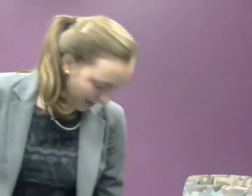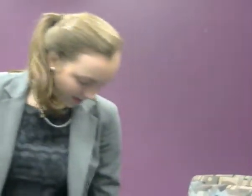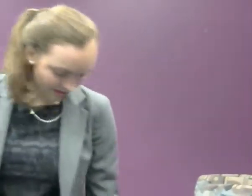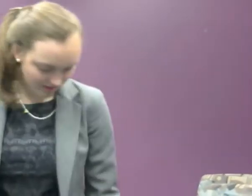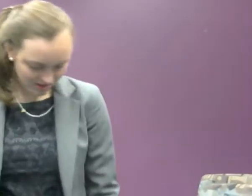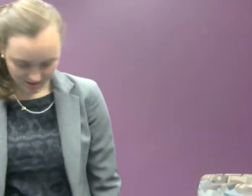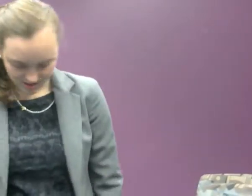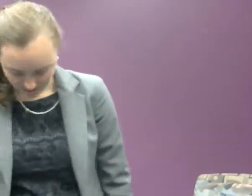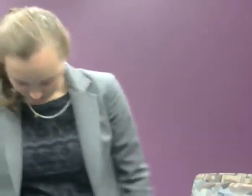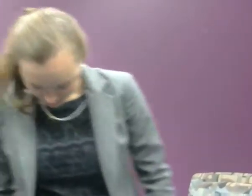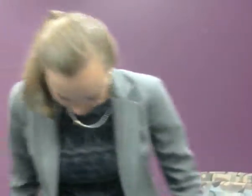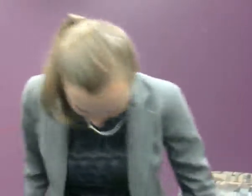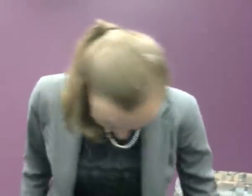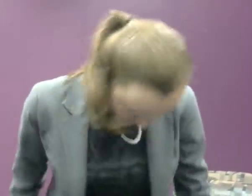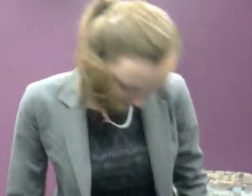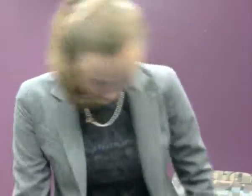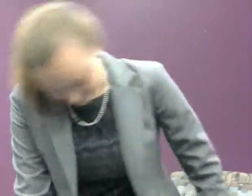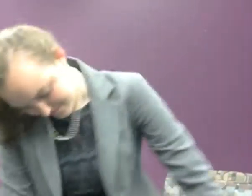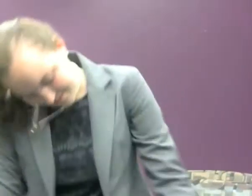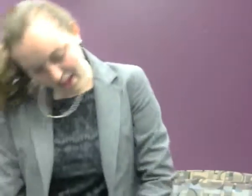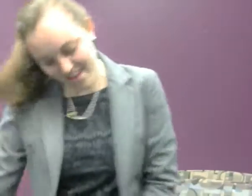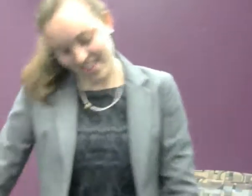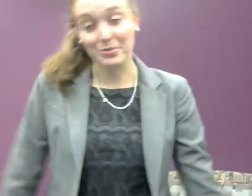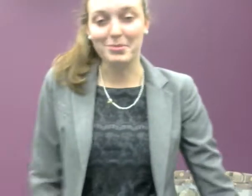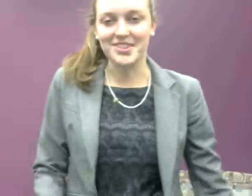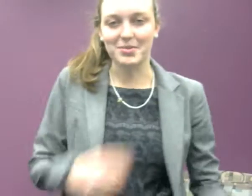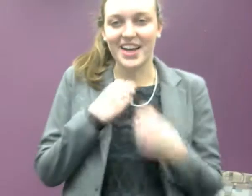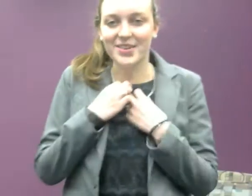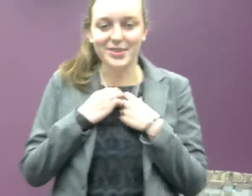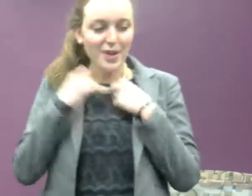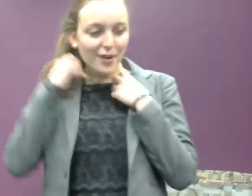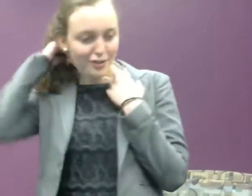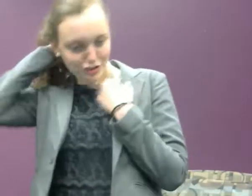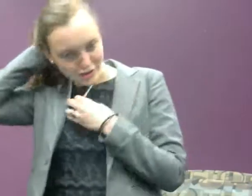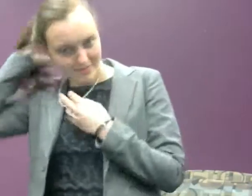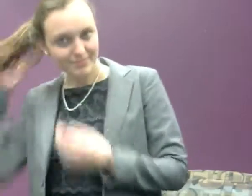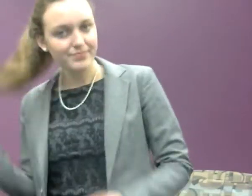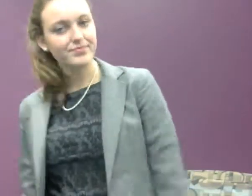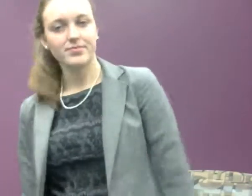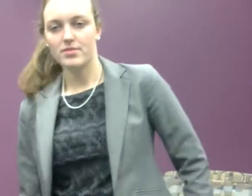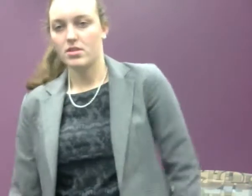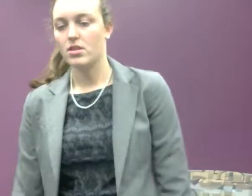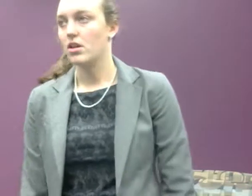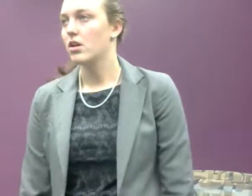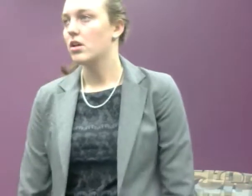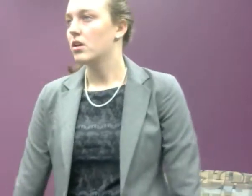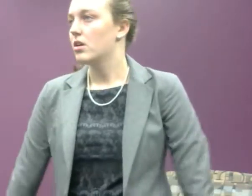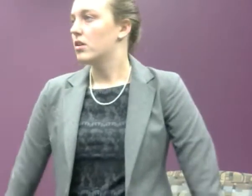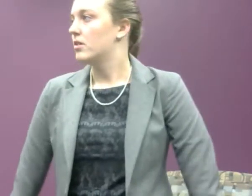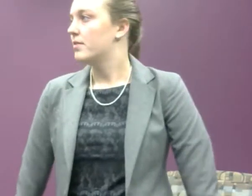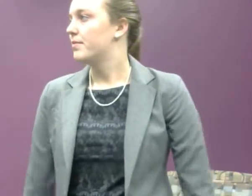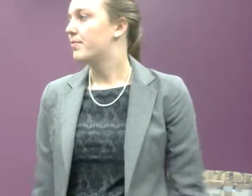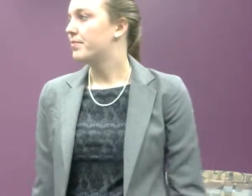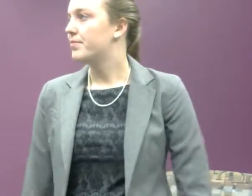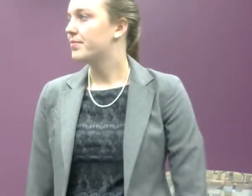if you cough, like, someone, like, coughs, you feel like you need to cough too. That would be I something. don't know, sneezing, girl. I thought it was yawning. Sneezing. I mean, not